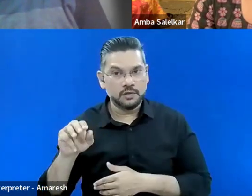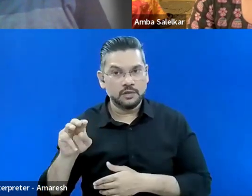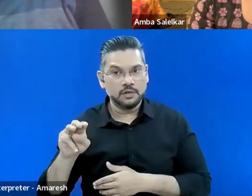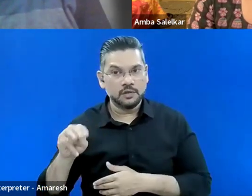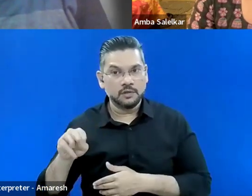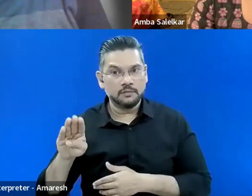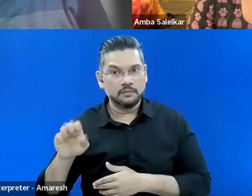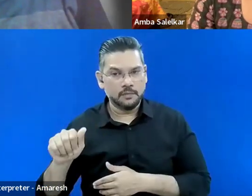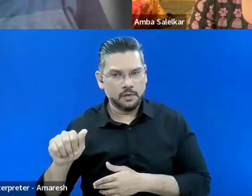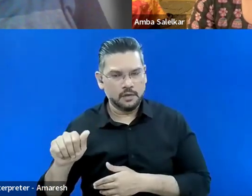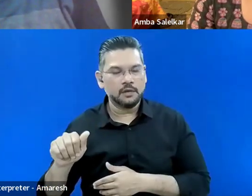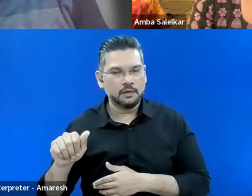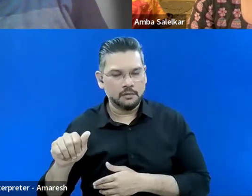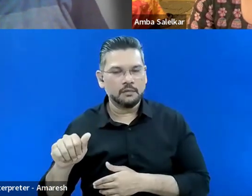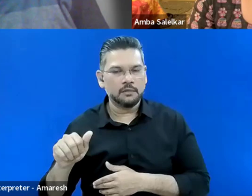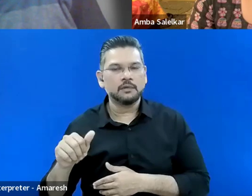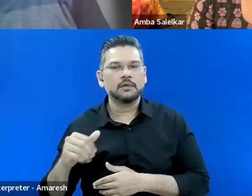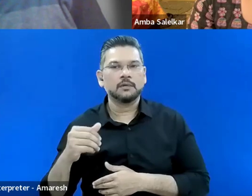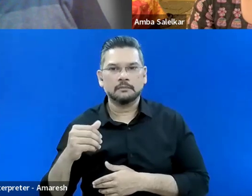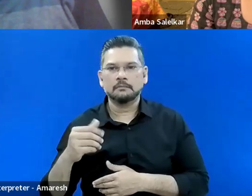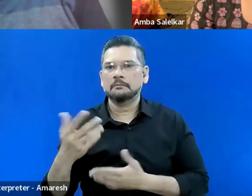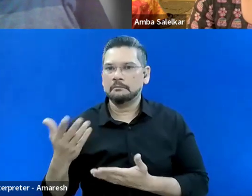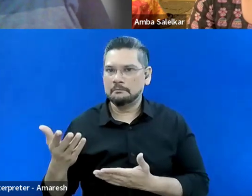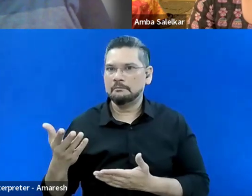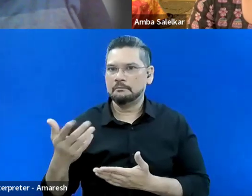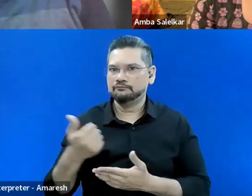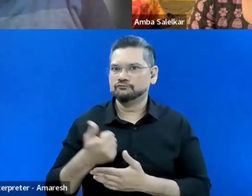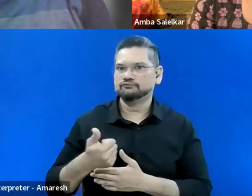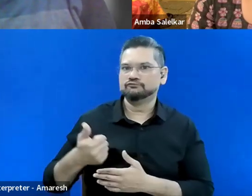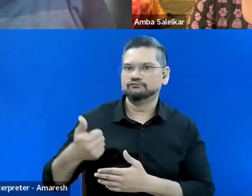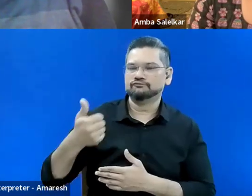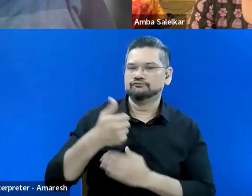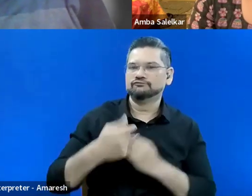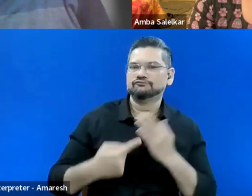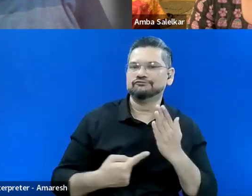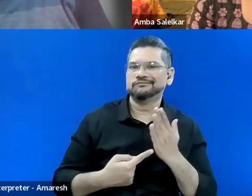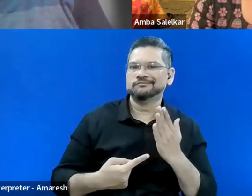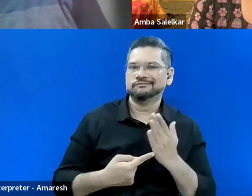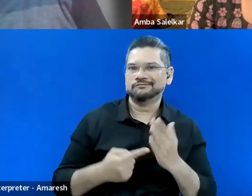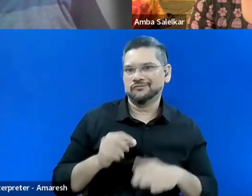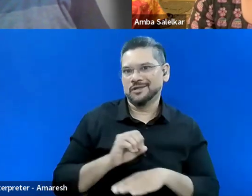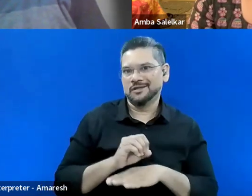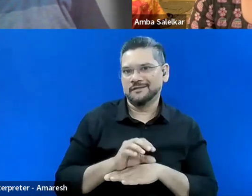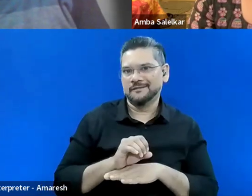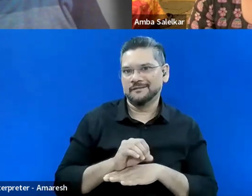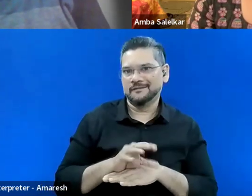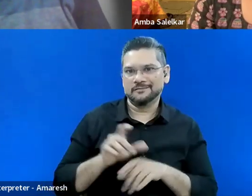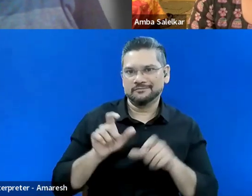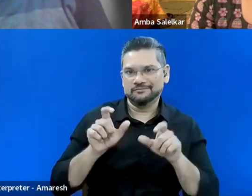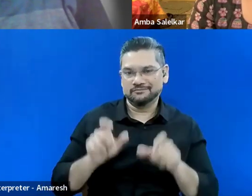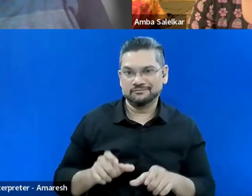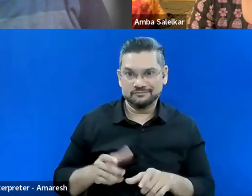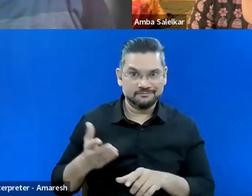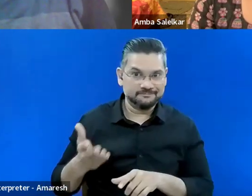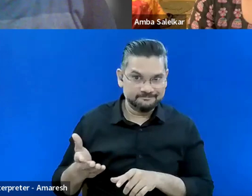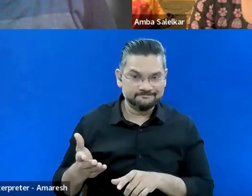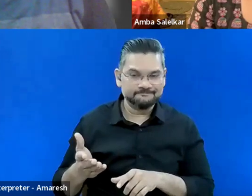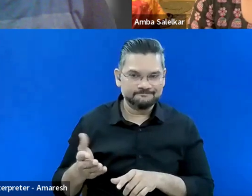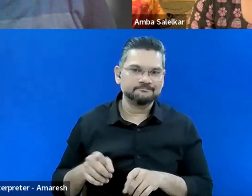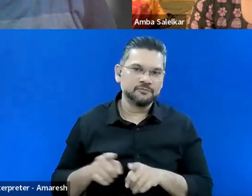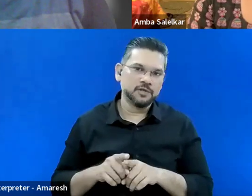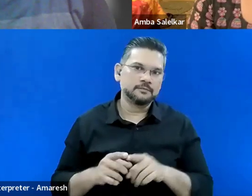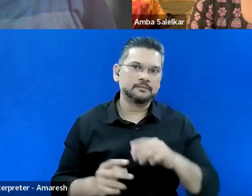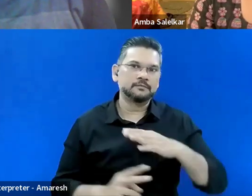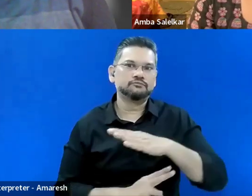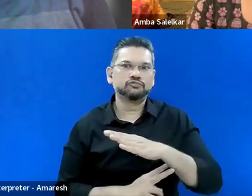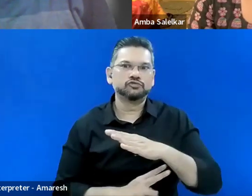capacity building senior technical advisor to the capacity building unit and is one of the lead trainers of Bridge CRPD